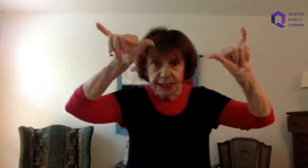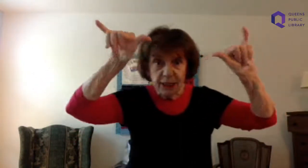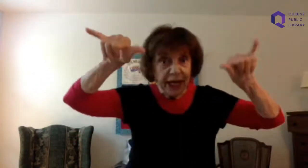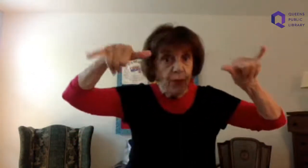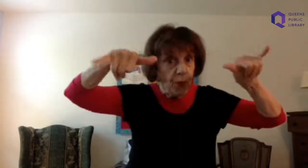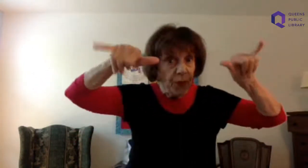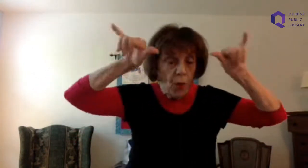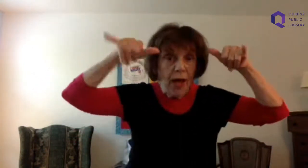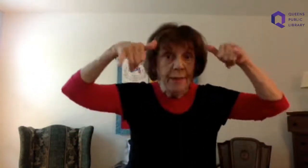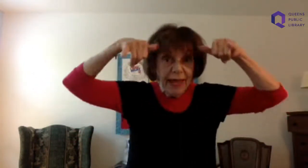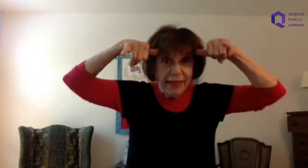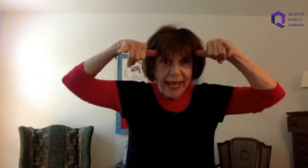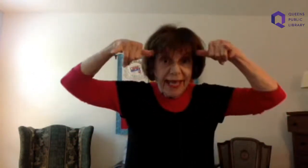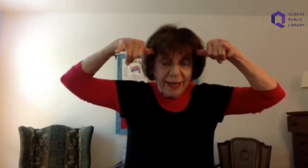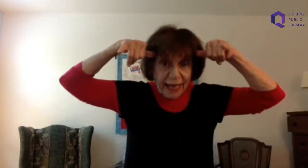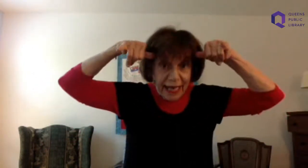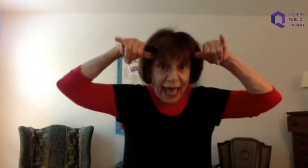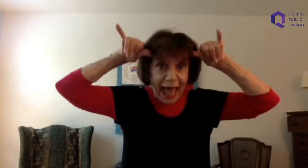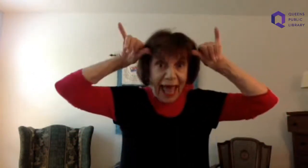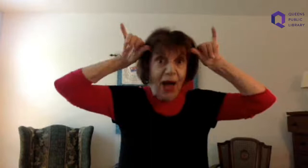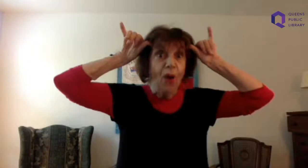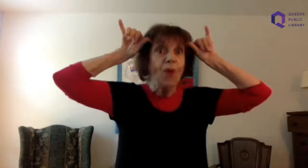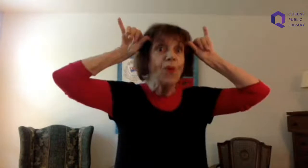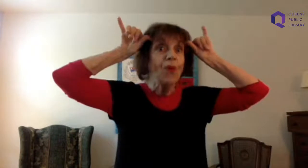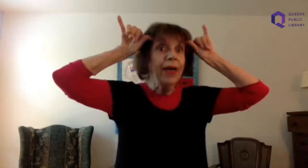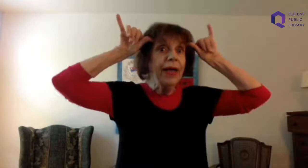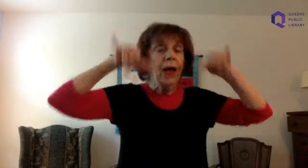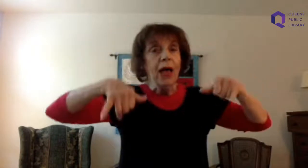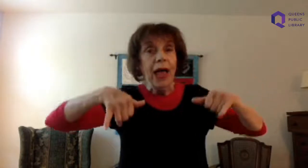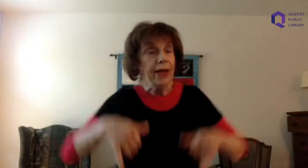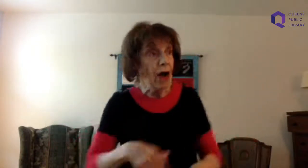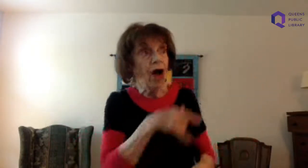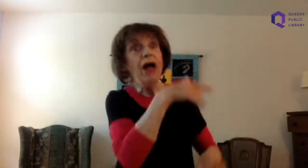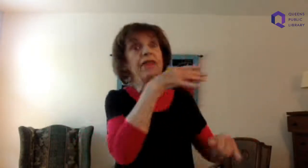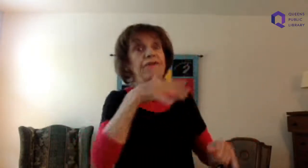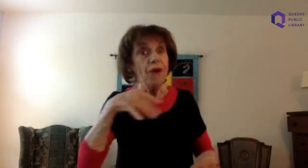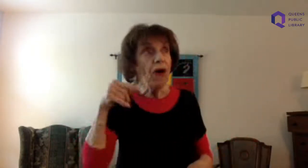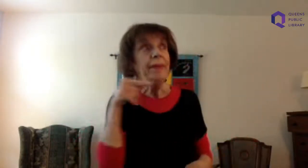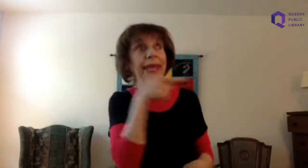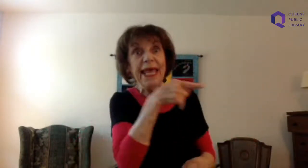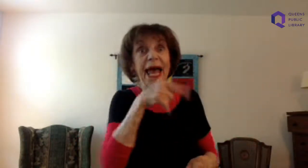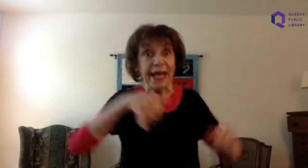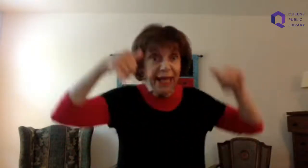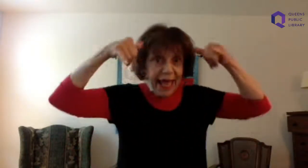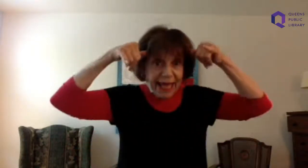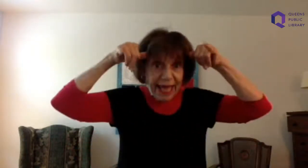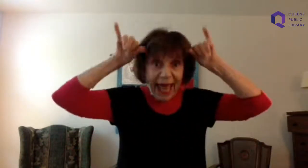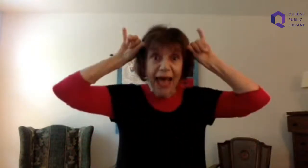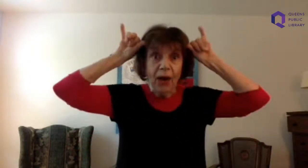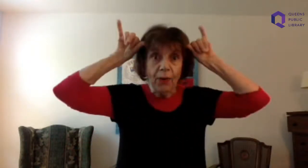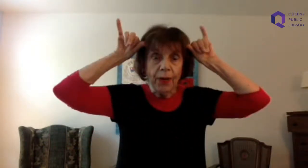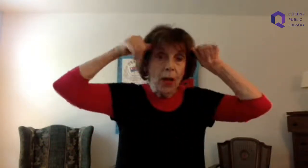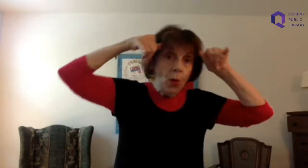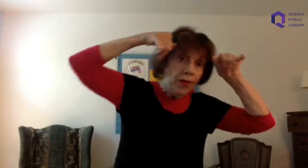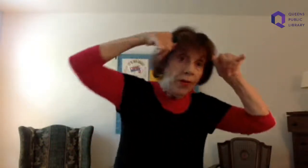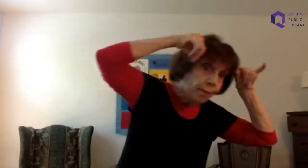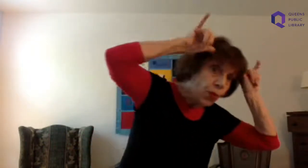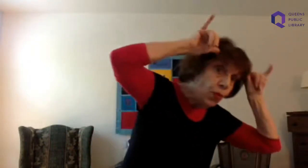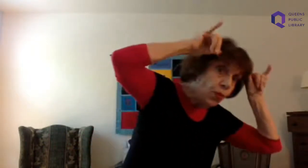the letter Y, make the N, the cow. And on the farm, he had a cow. with a moo